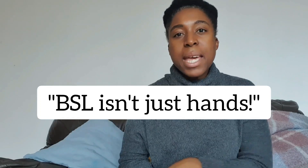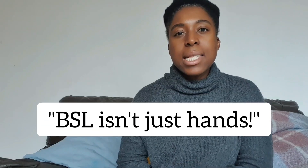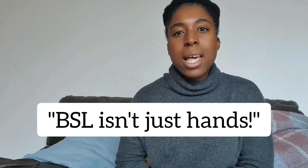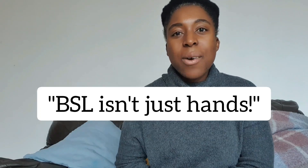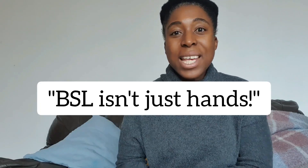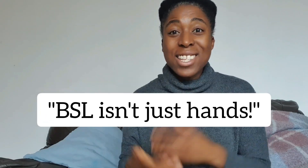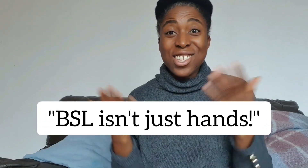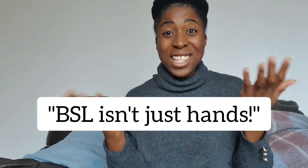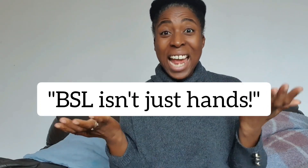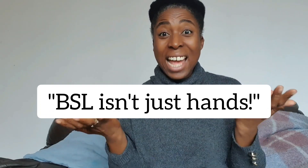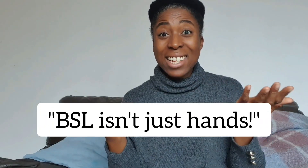BSL isn't just hand.